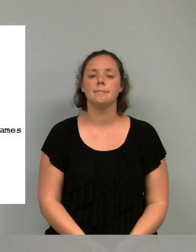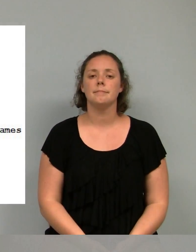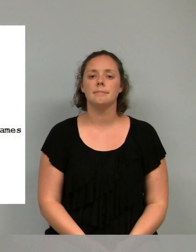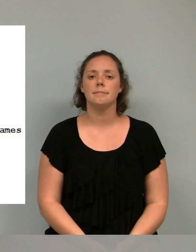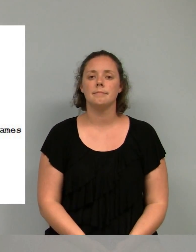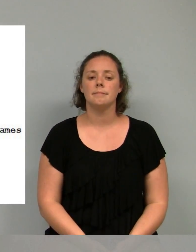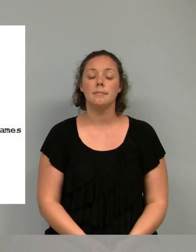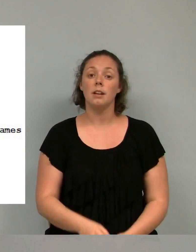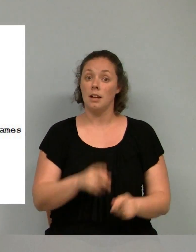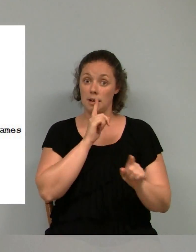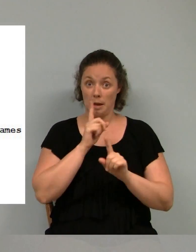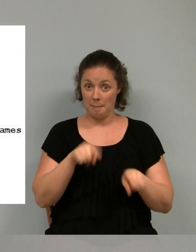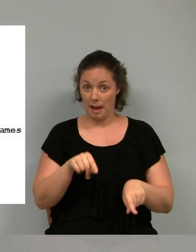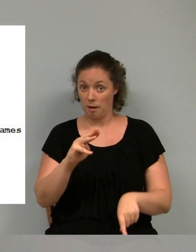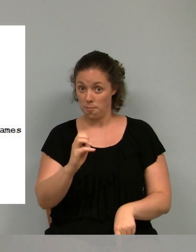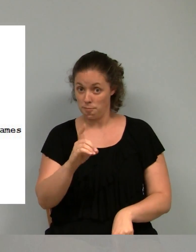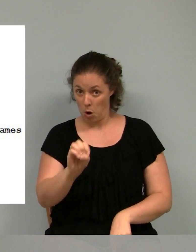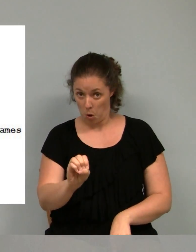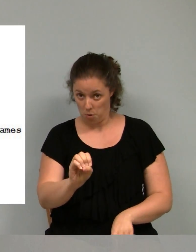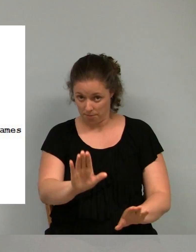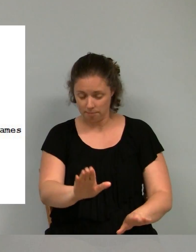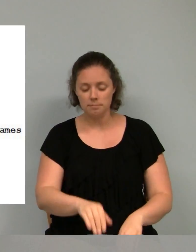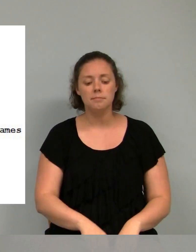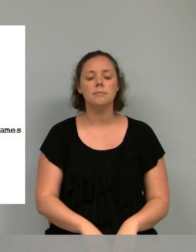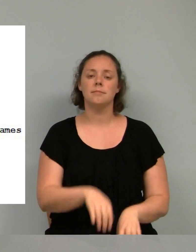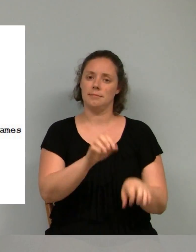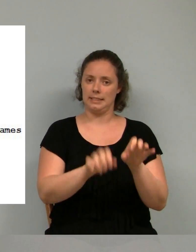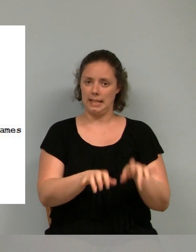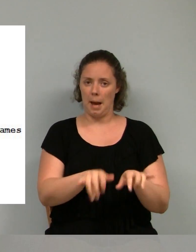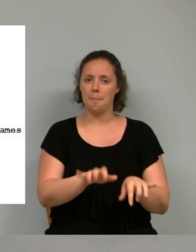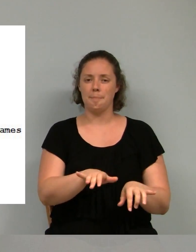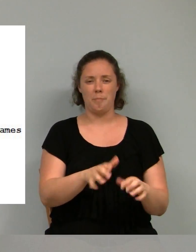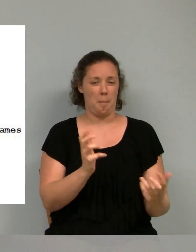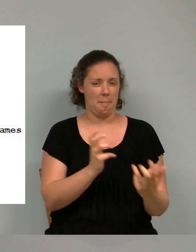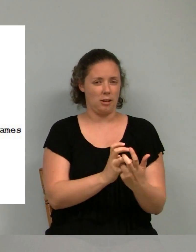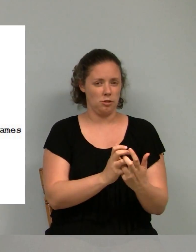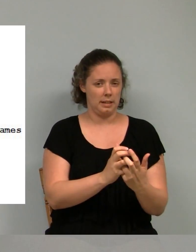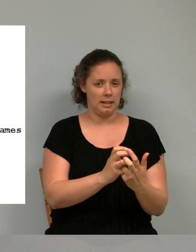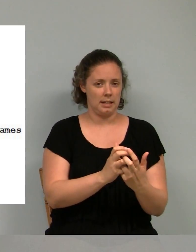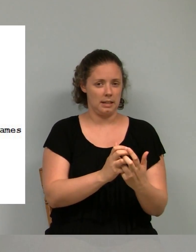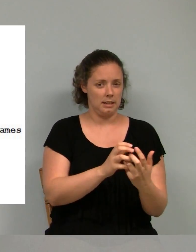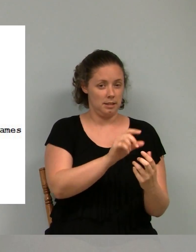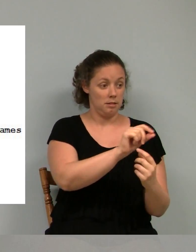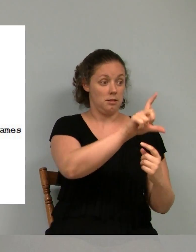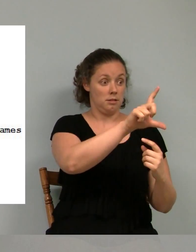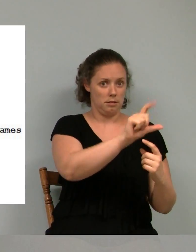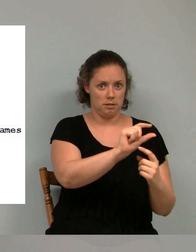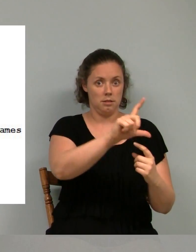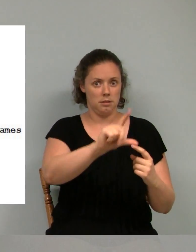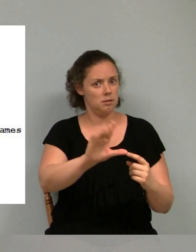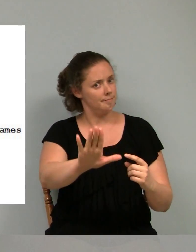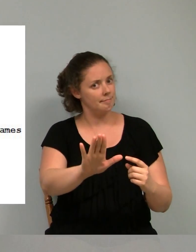Enter command mode. Type the matching letters case will be critical.